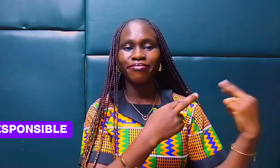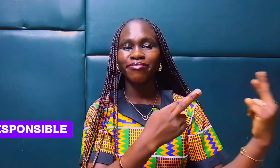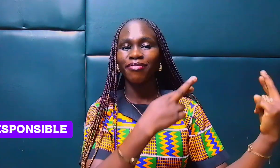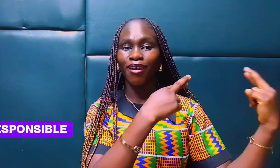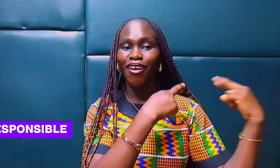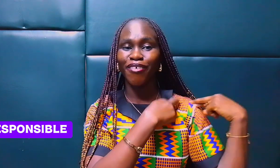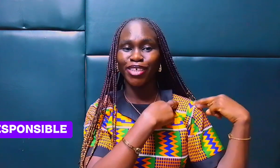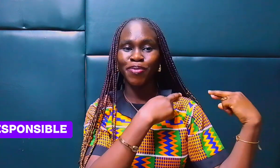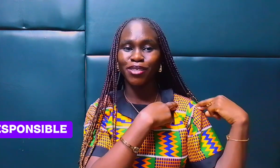Responsible.